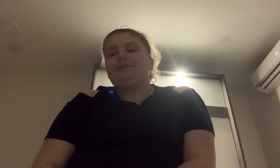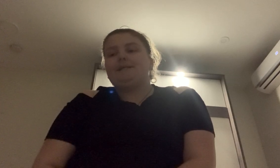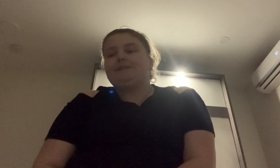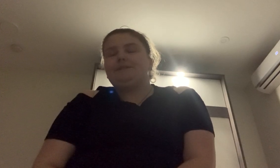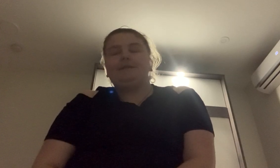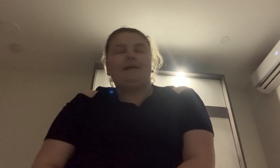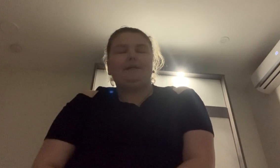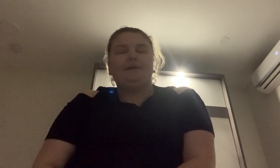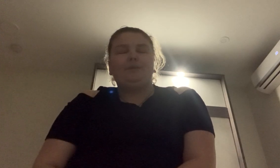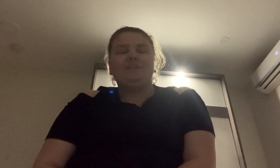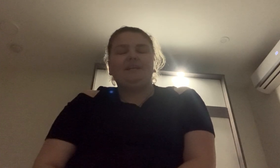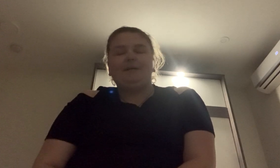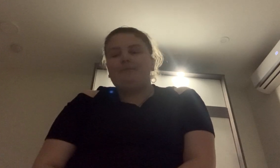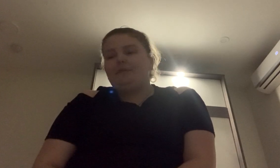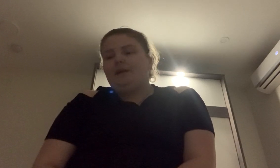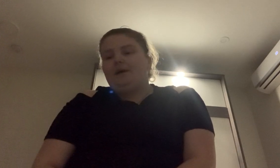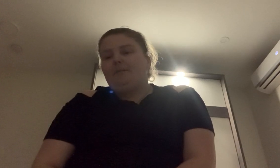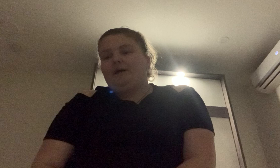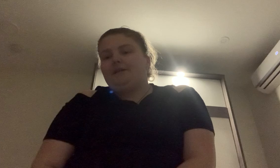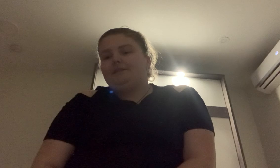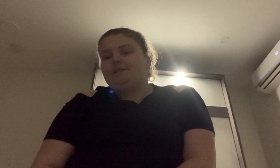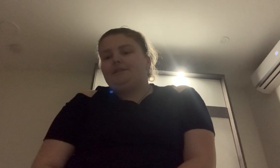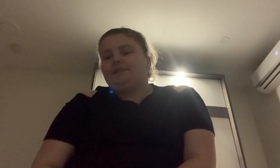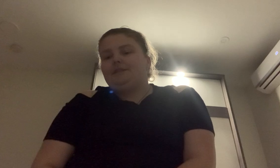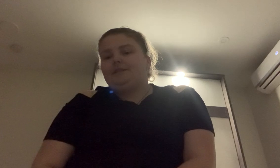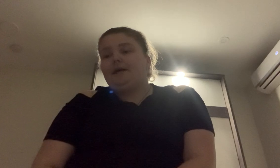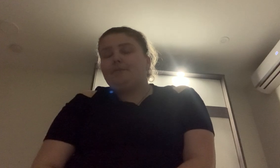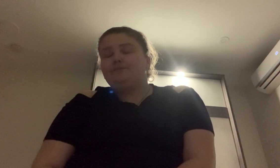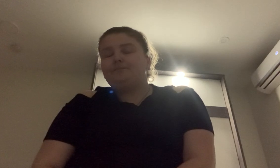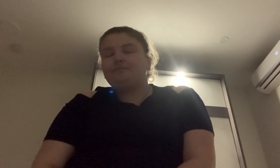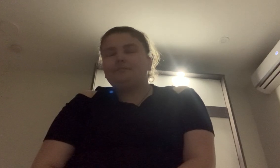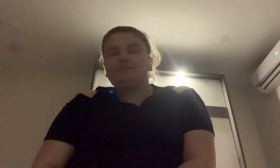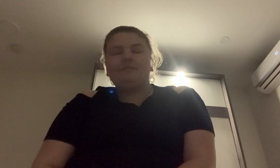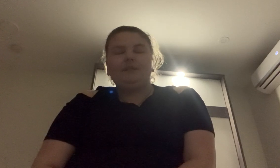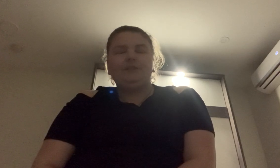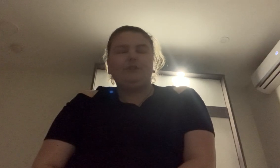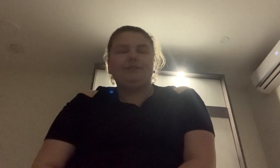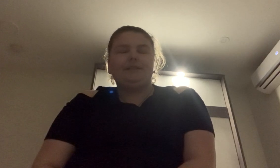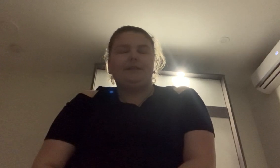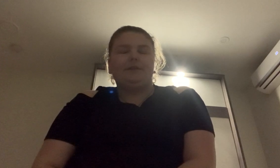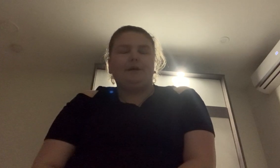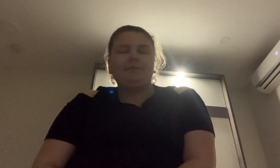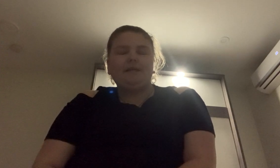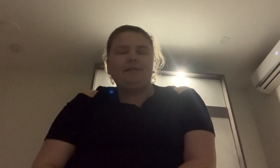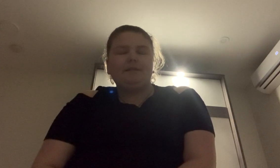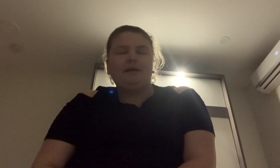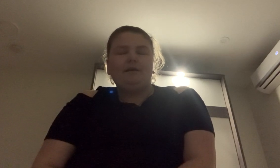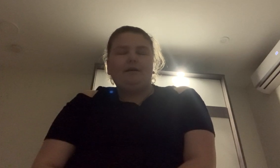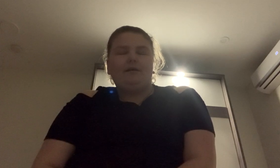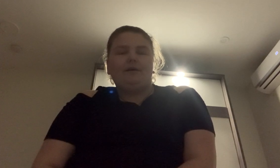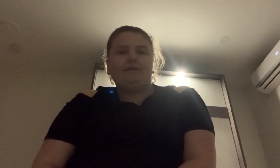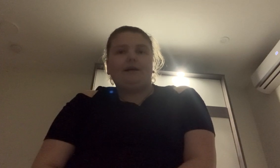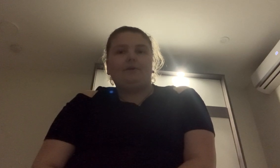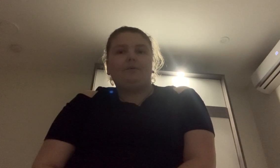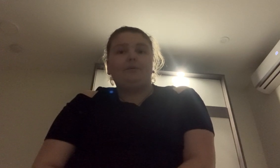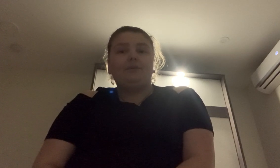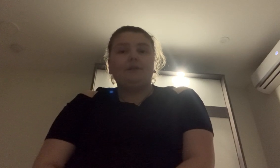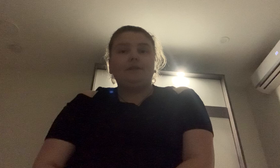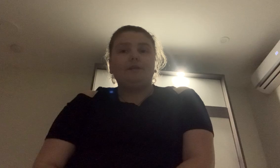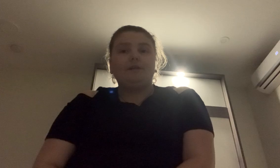success, I would say. But yeah, so just a little update on how the